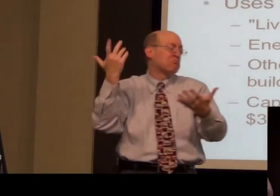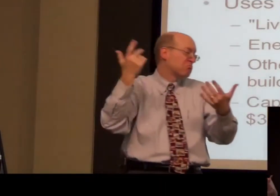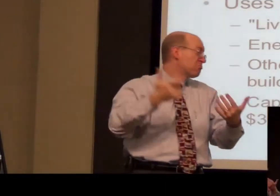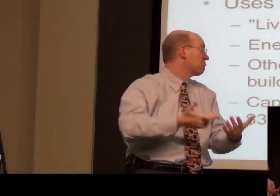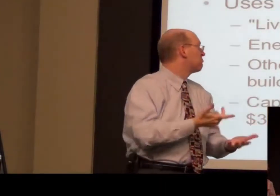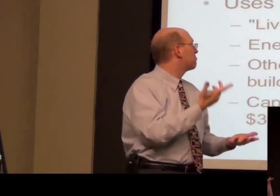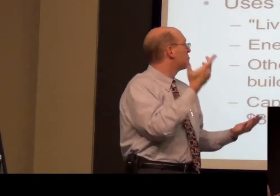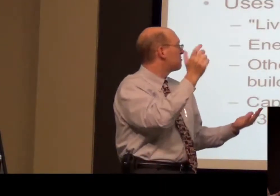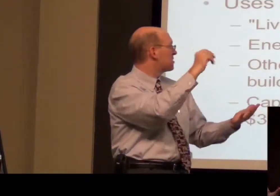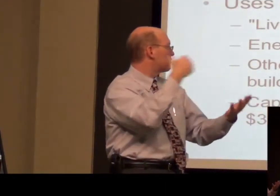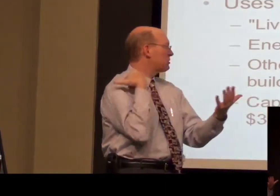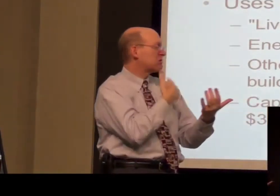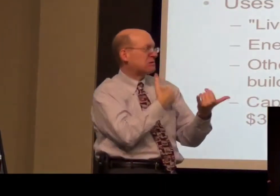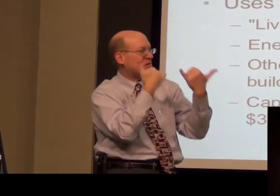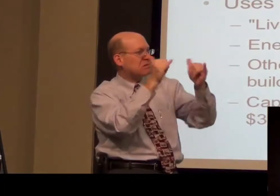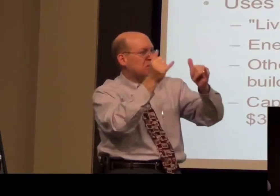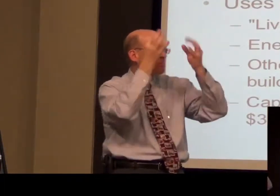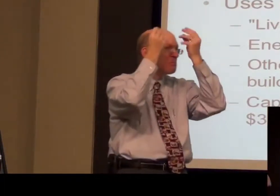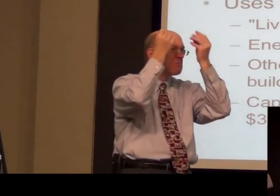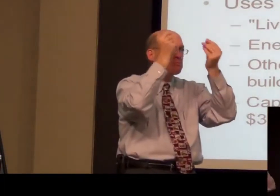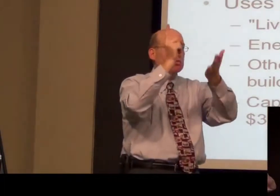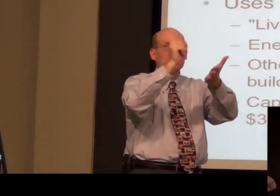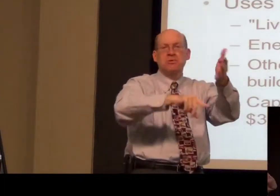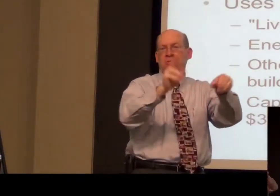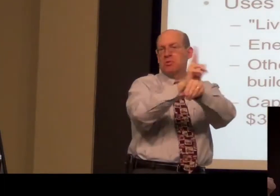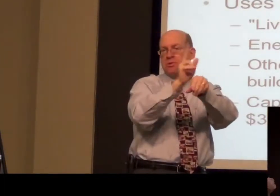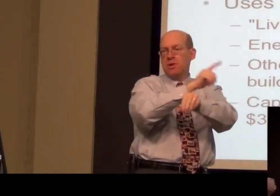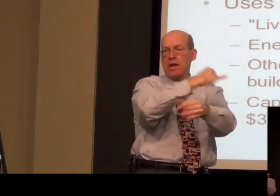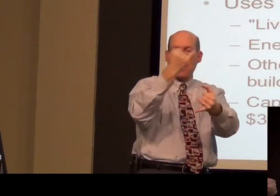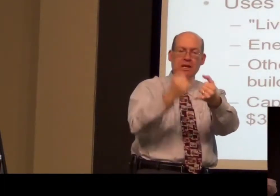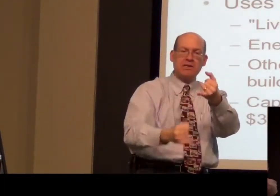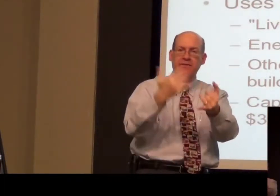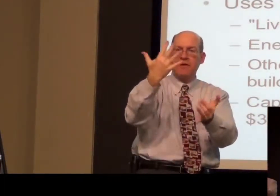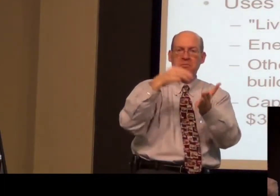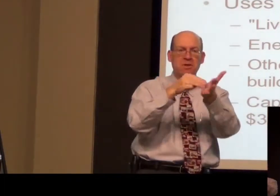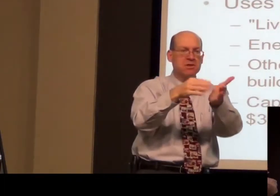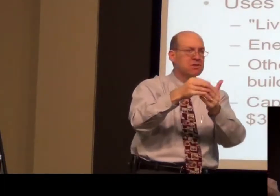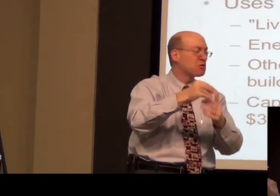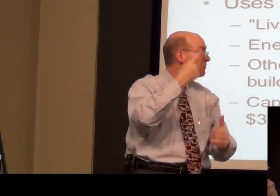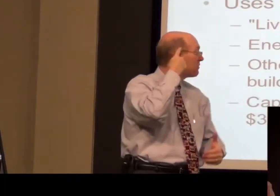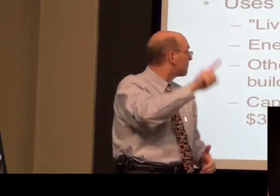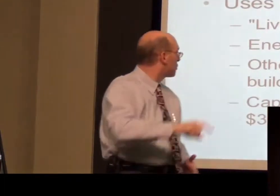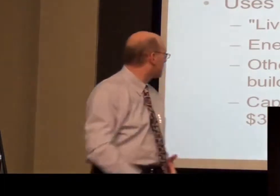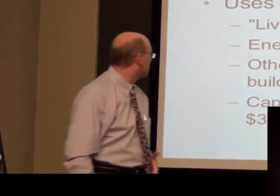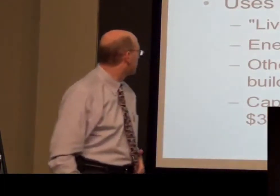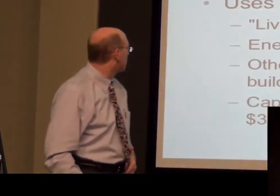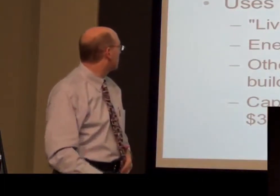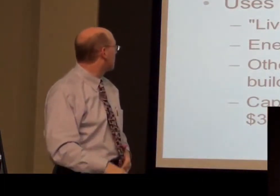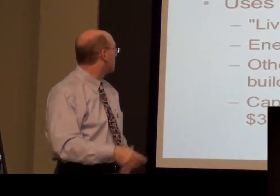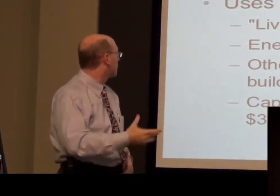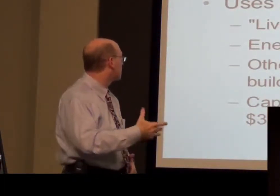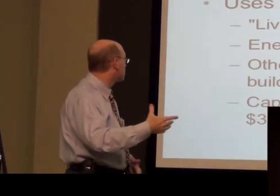We renovated one historic house a couple of years ago, but we were thinking about what exactly we wanted to do with that $5 million, and that